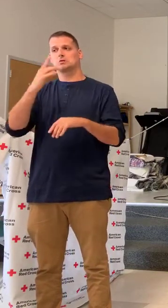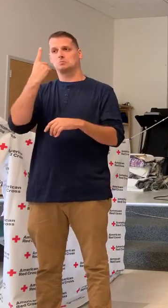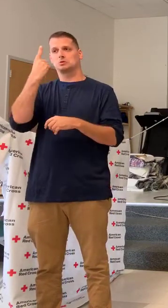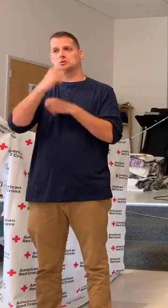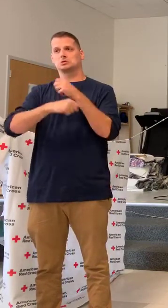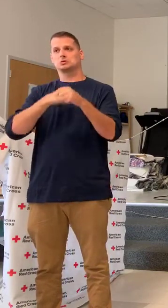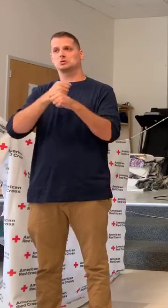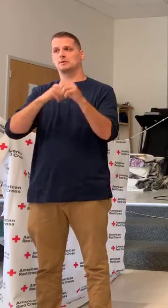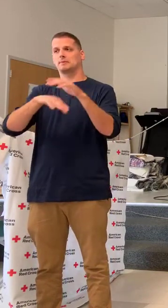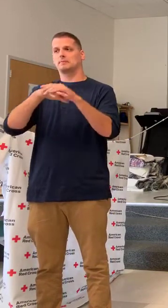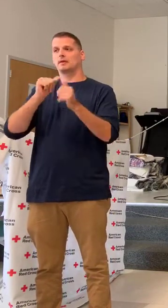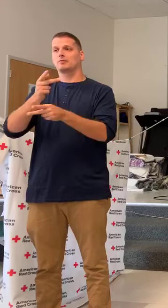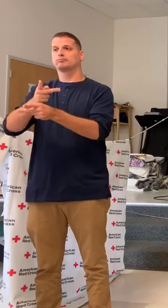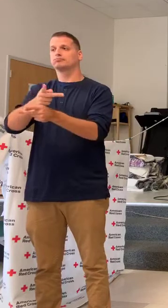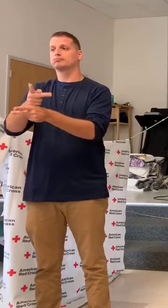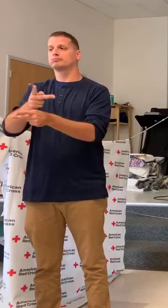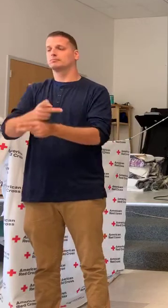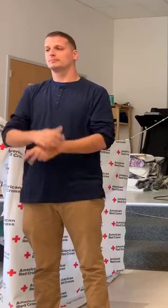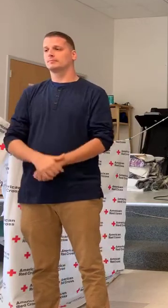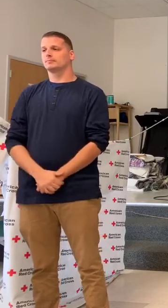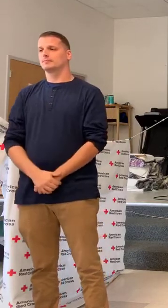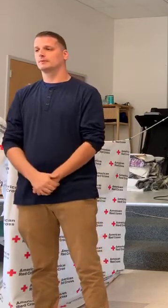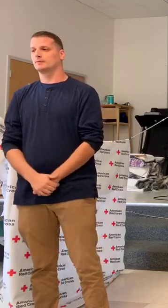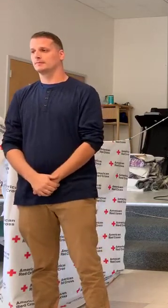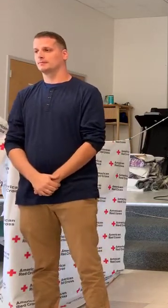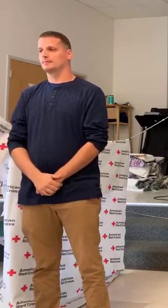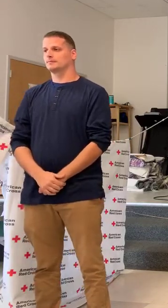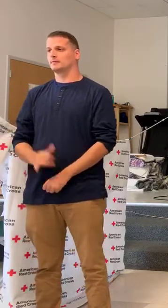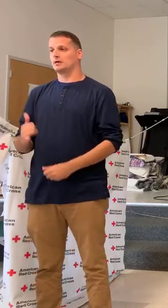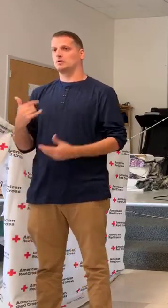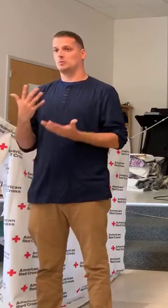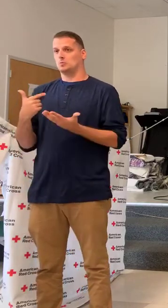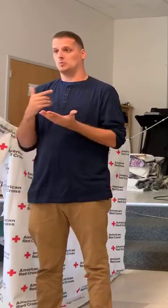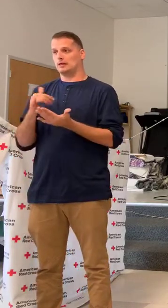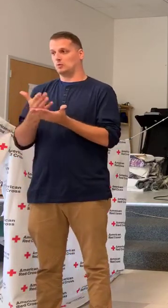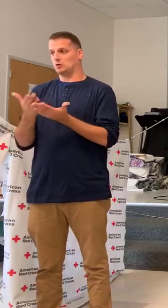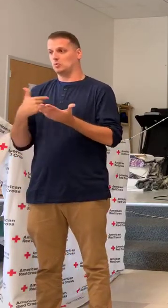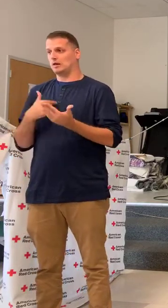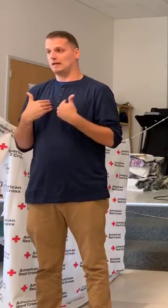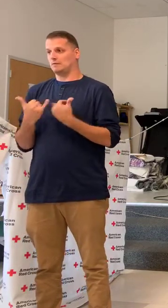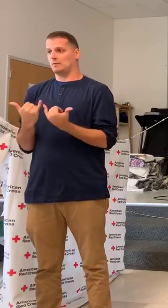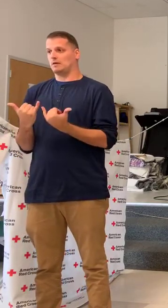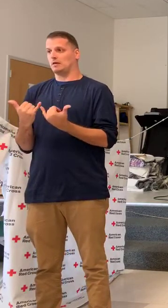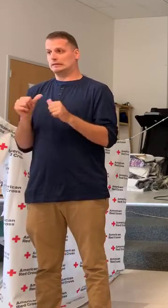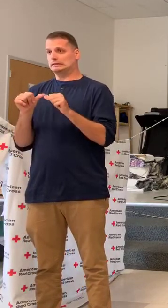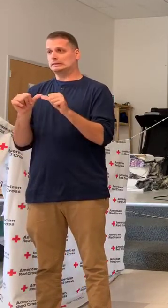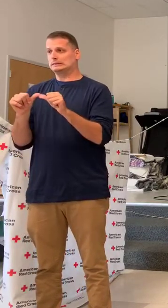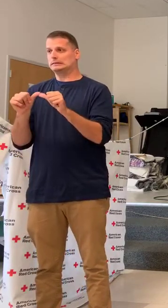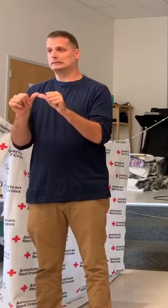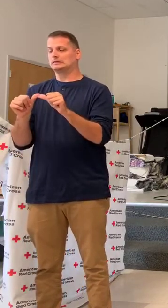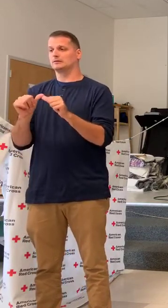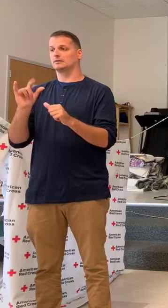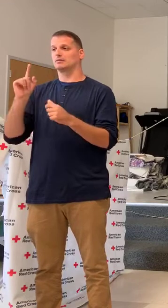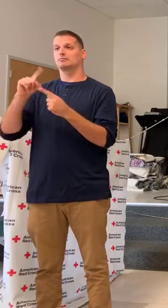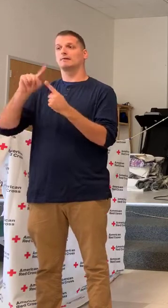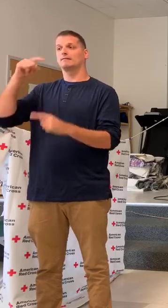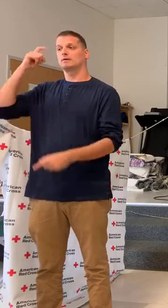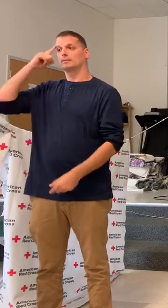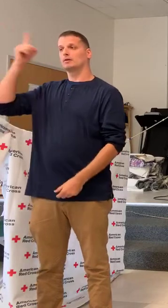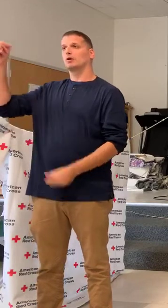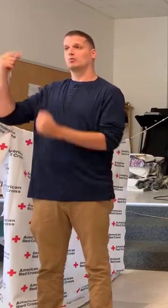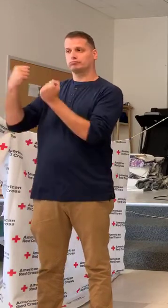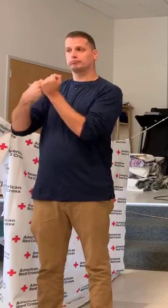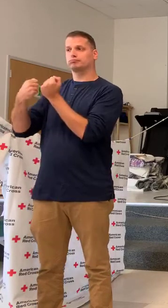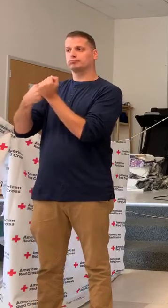on that side of what we have now. Now we're pushing further with the governor, who is in support of this, and the